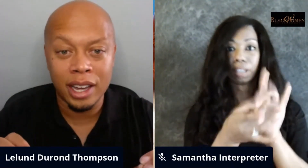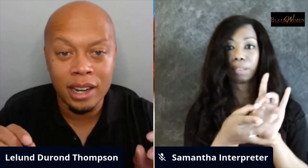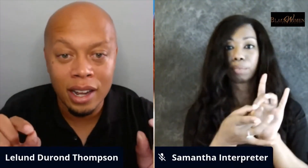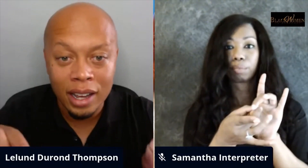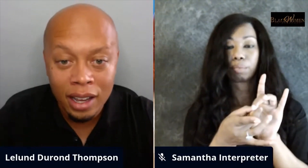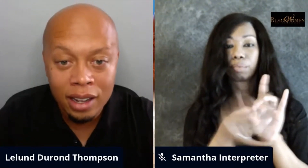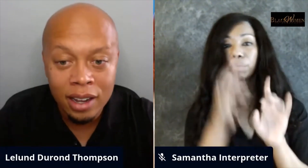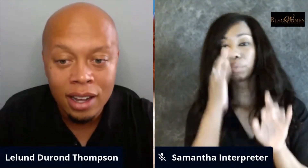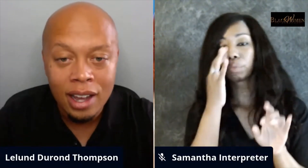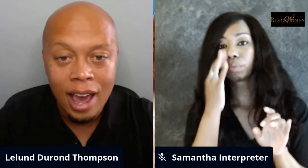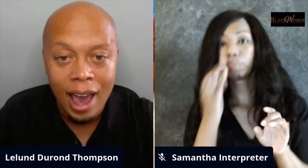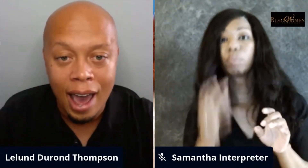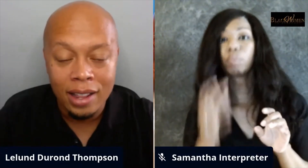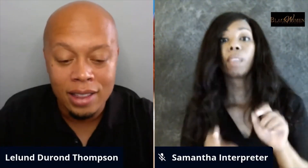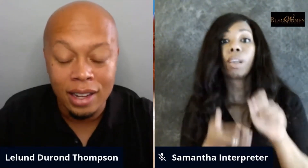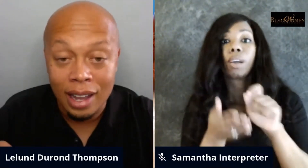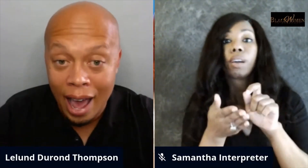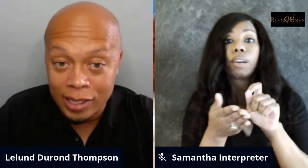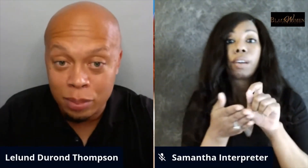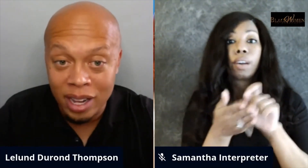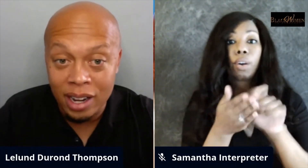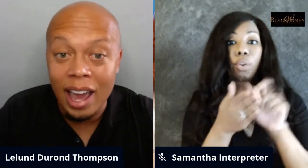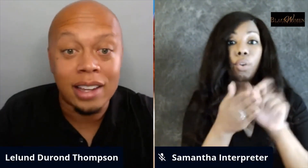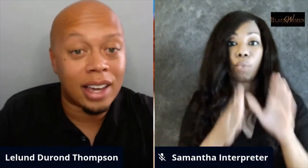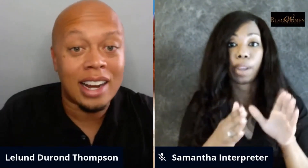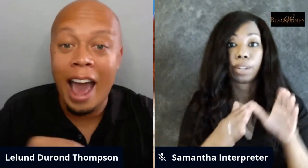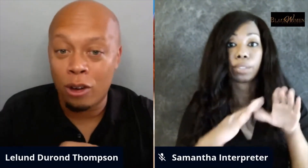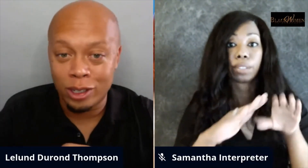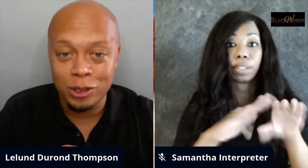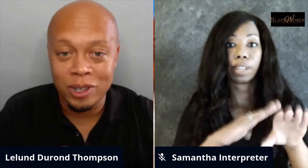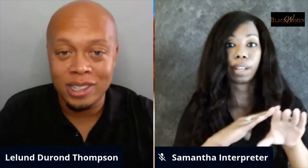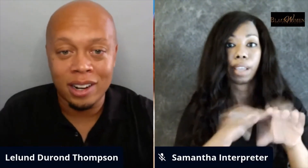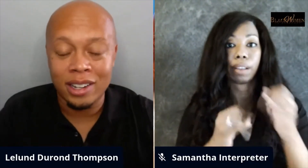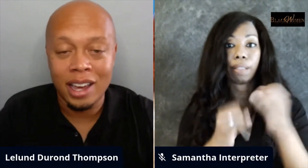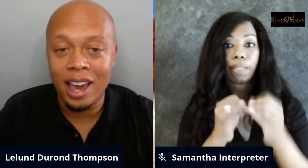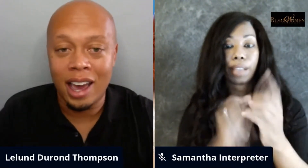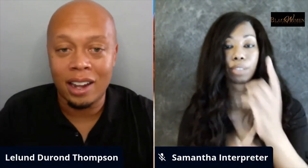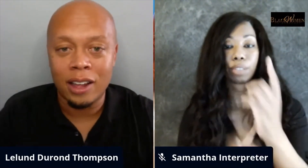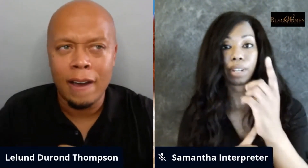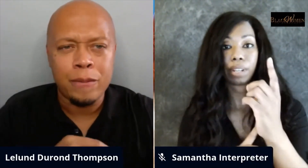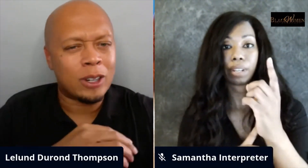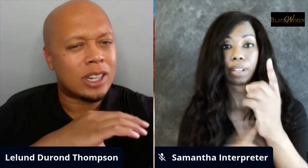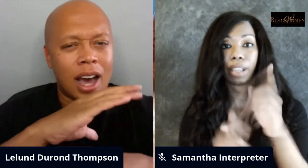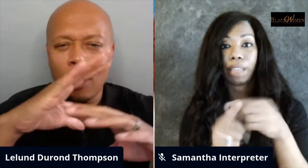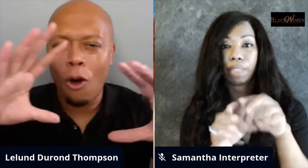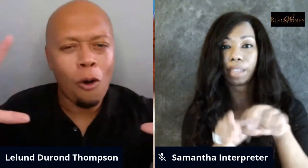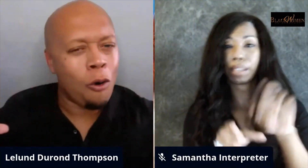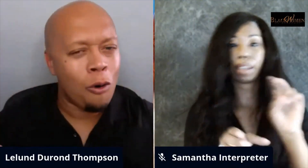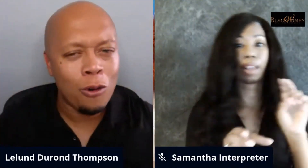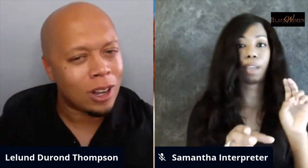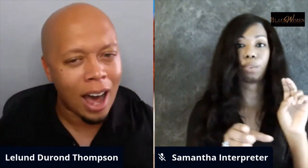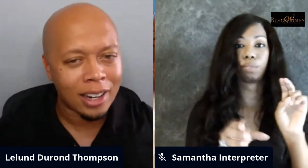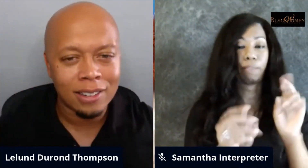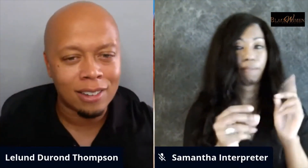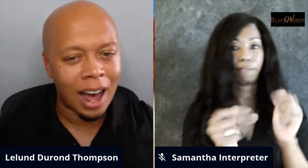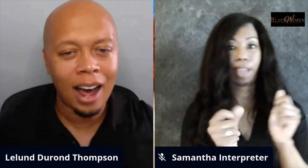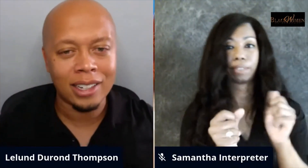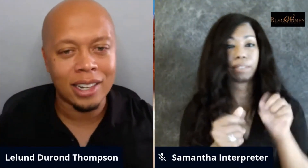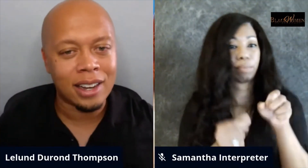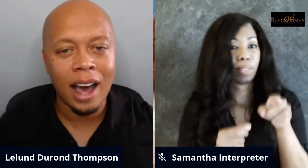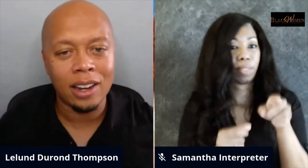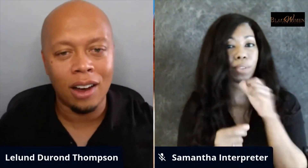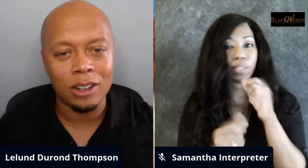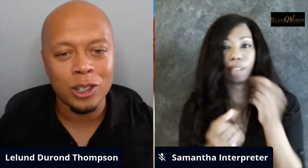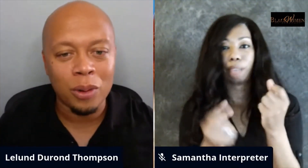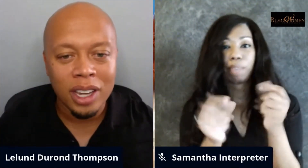television, getting in at the last minute and getting out as soon as they can. There's not a whole lot of lines